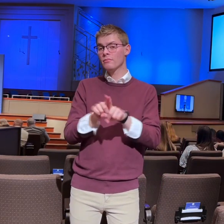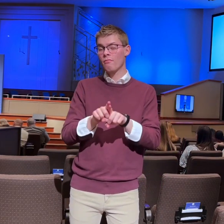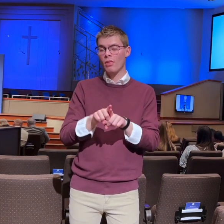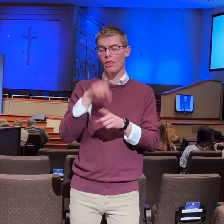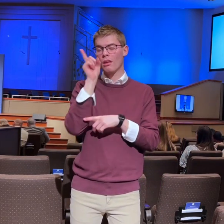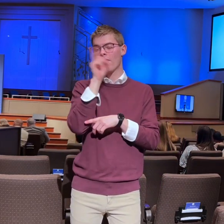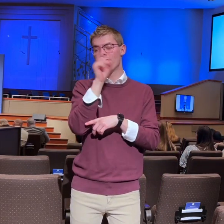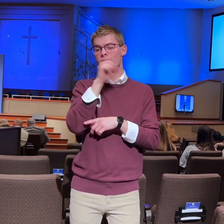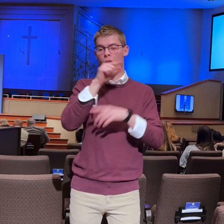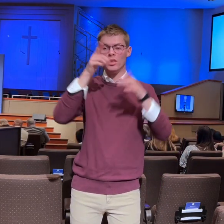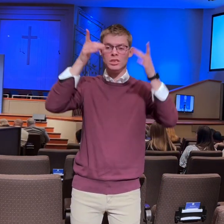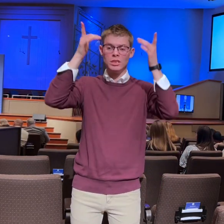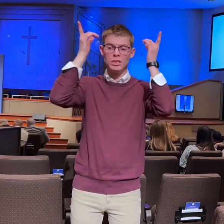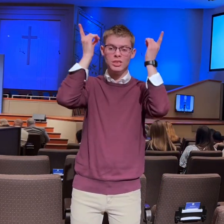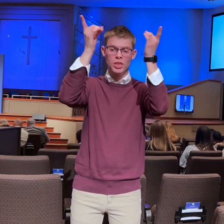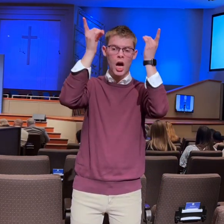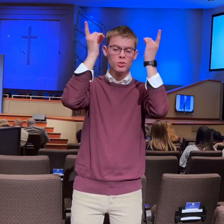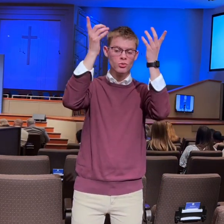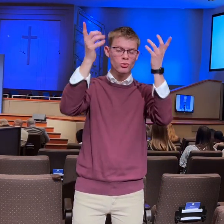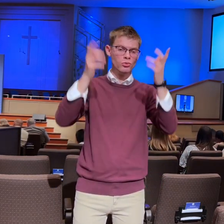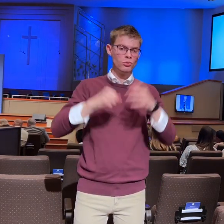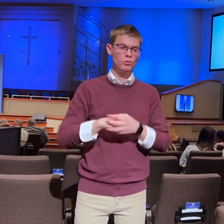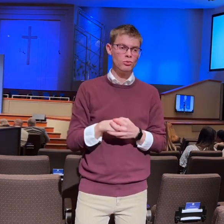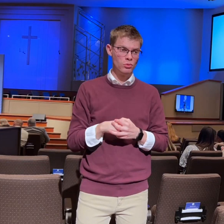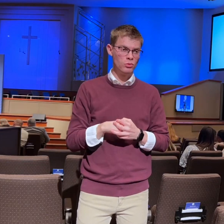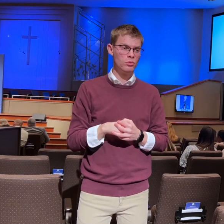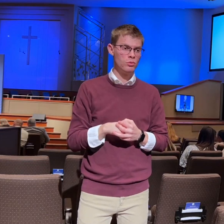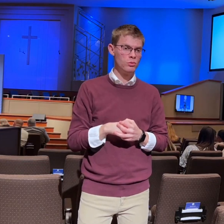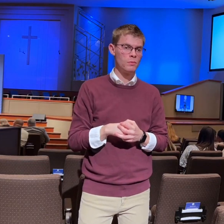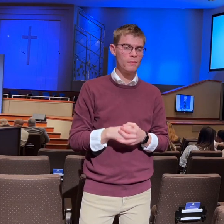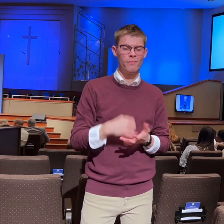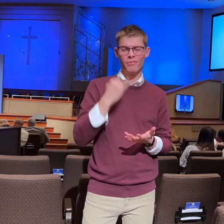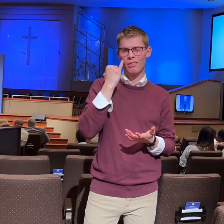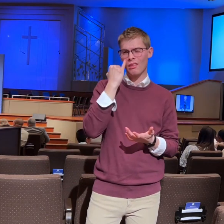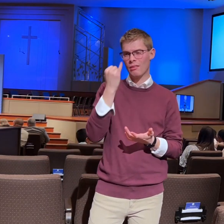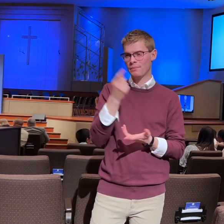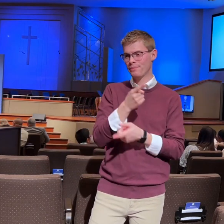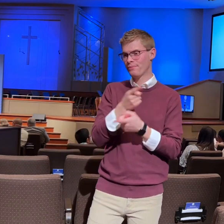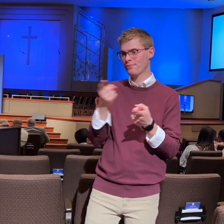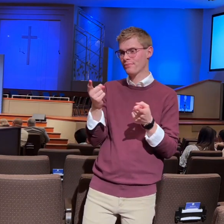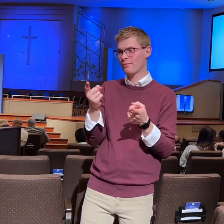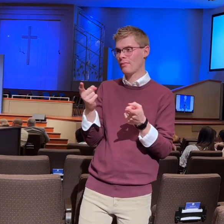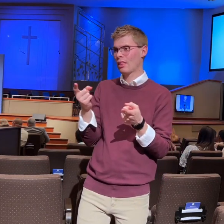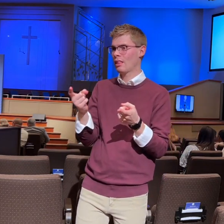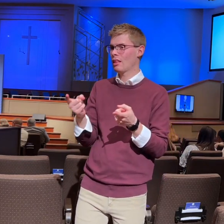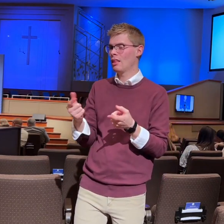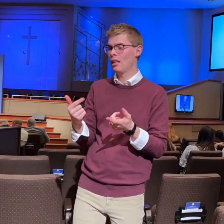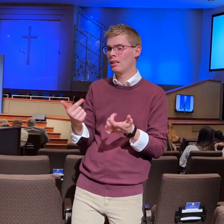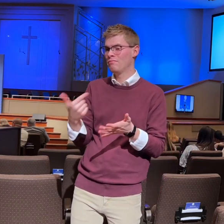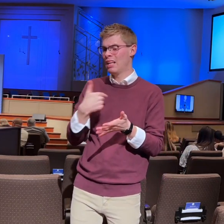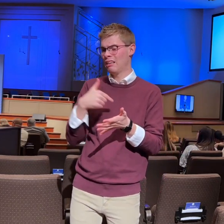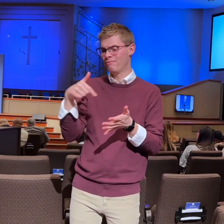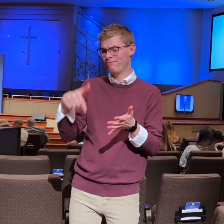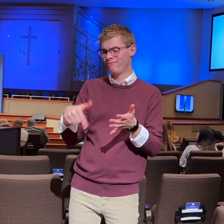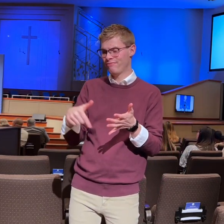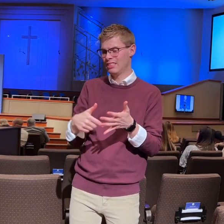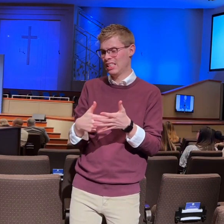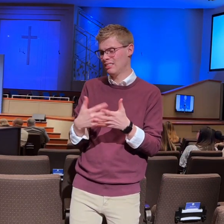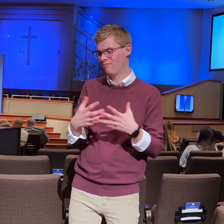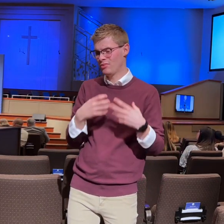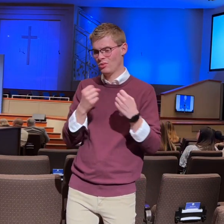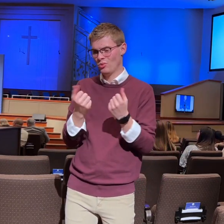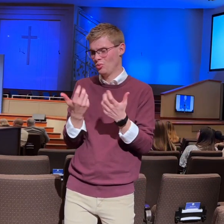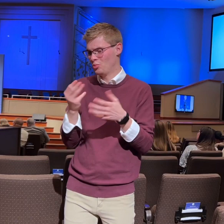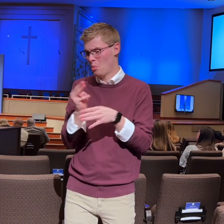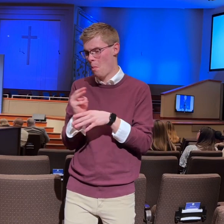the danger of apostasy. And I know this message if you're a new Christian might seem a little strong but I'm going to tell you there'll be a day when you'll say, glad I heard